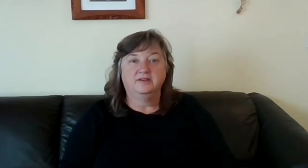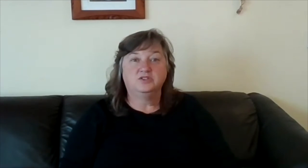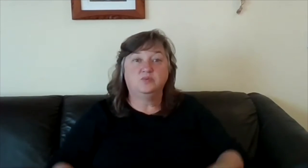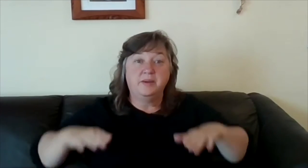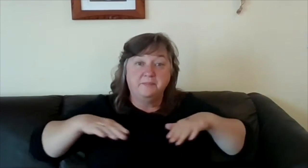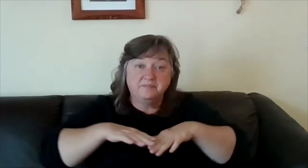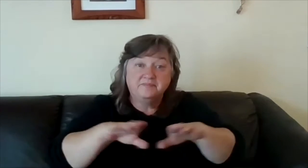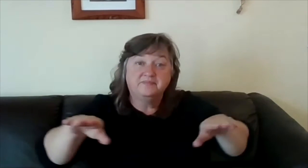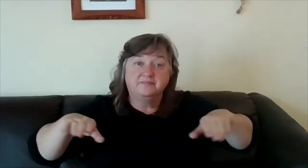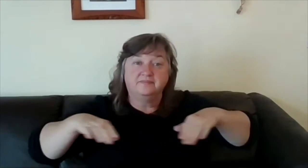Swim.